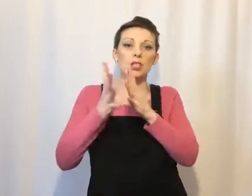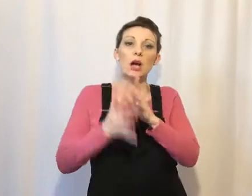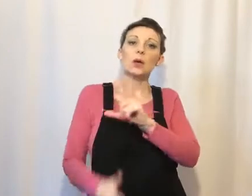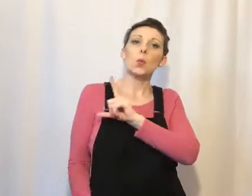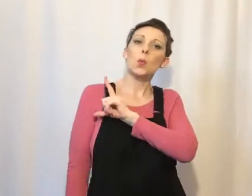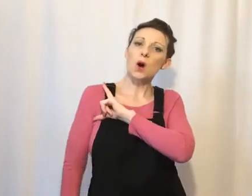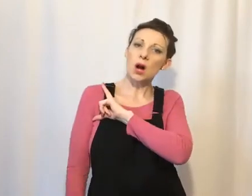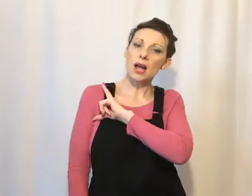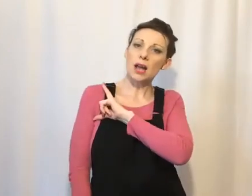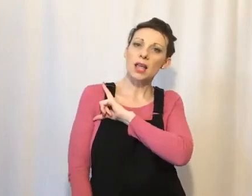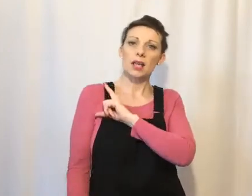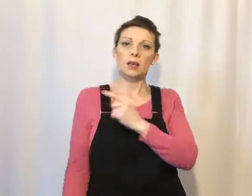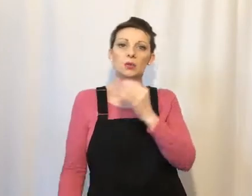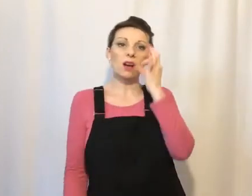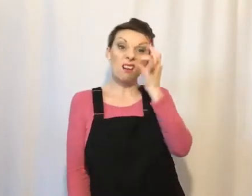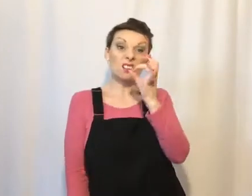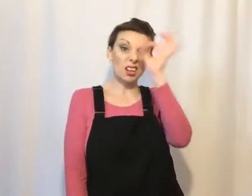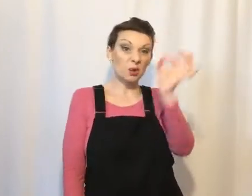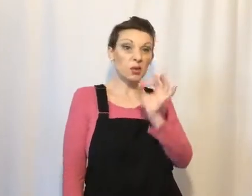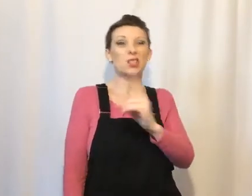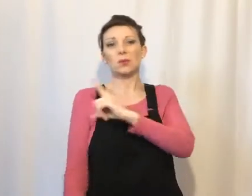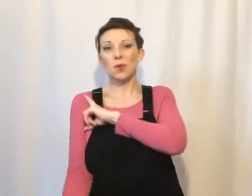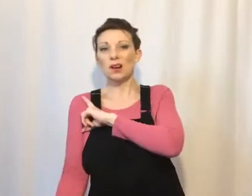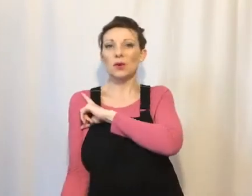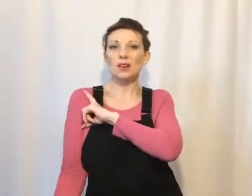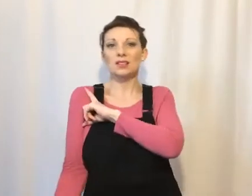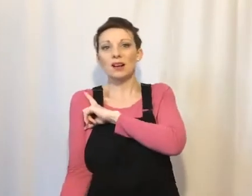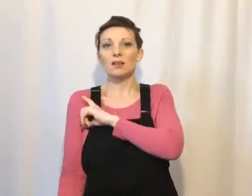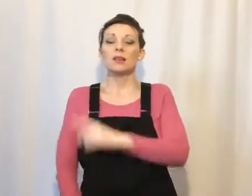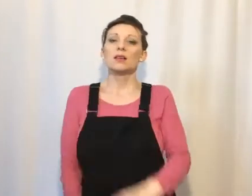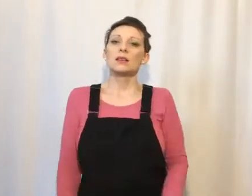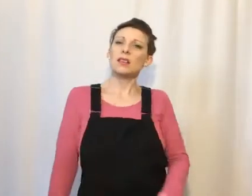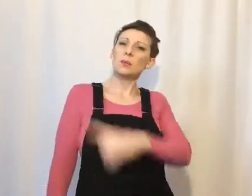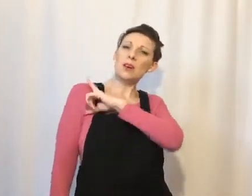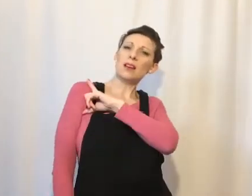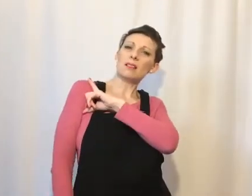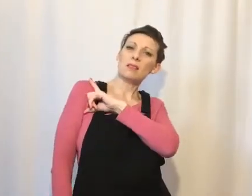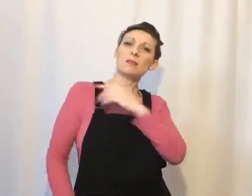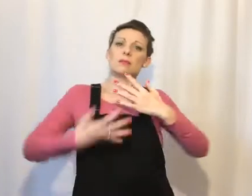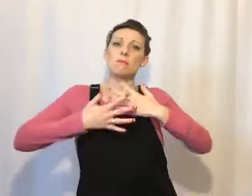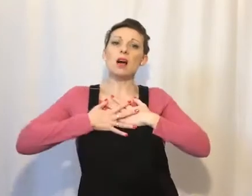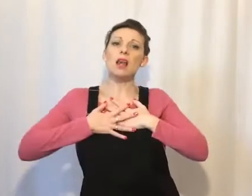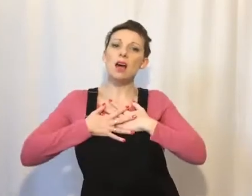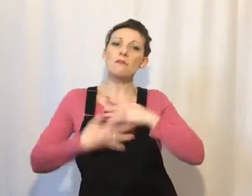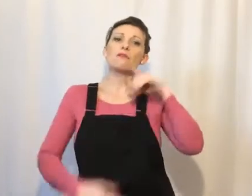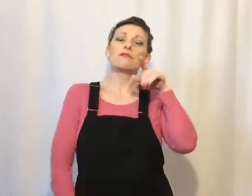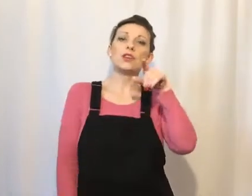sign why, because we're asking a question. Why? Why is that? So why? My love for